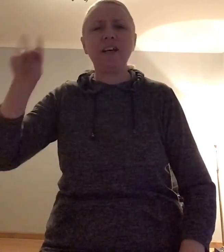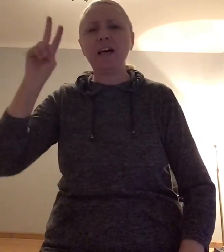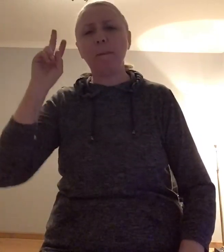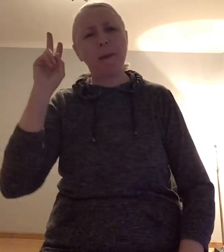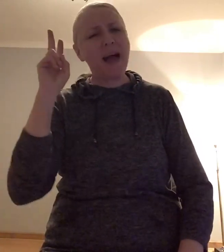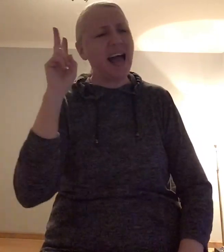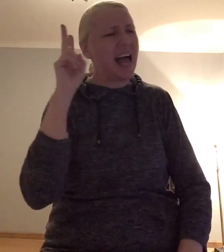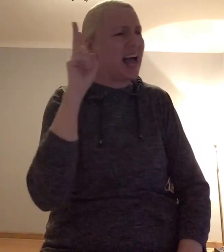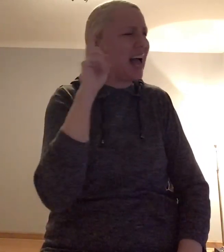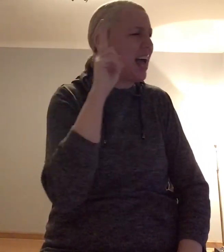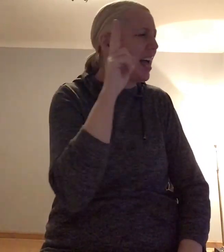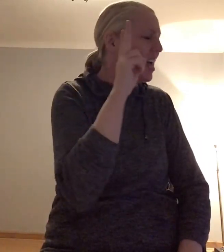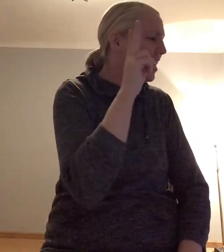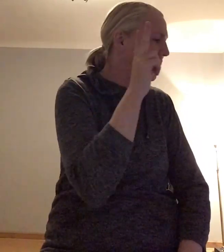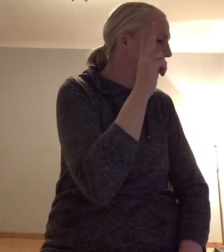look back.